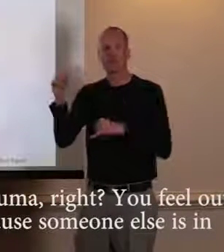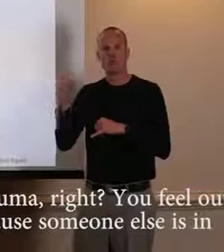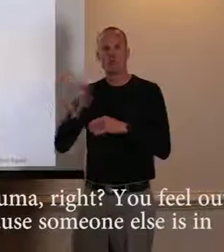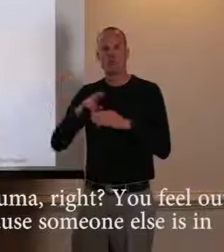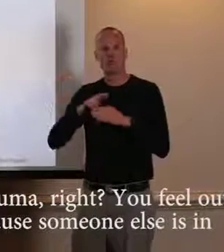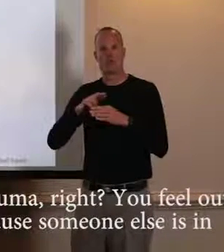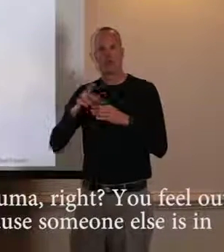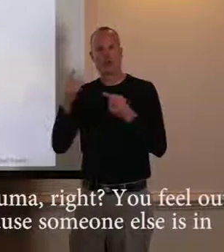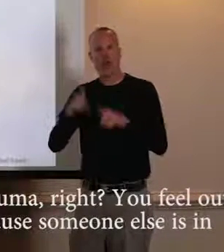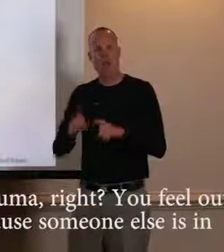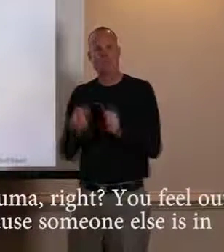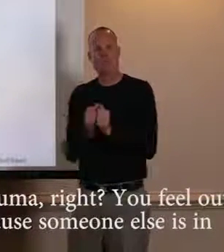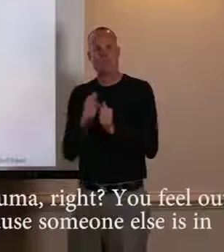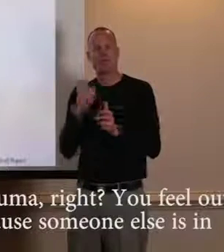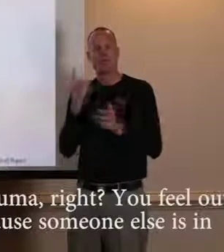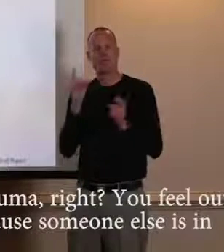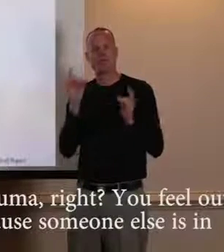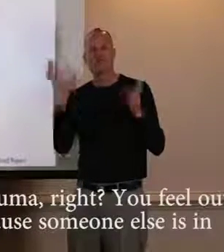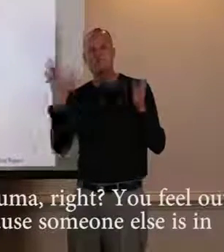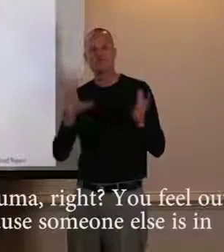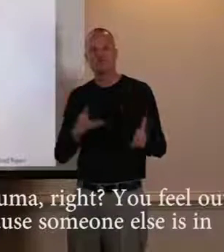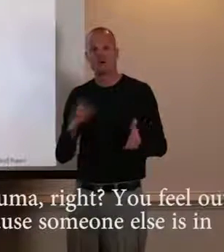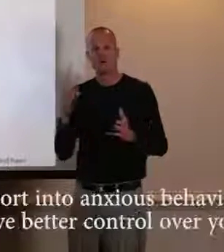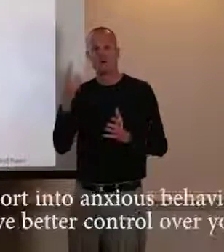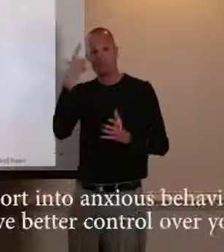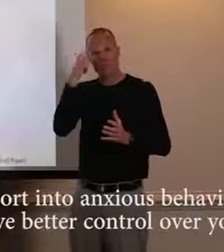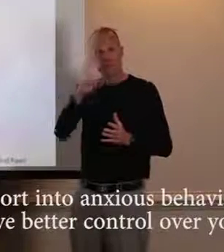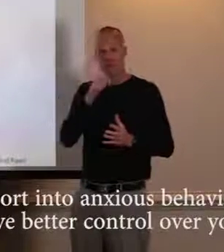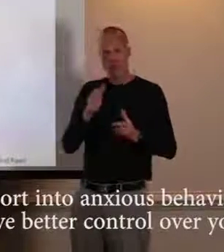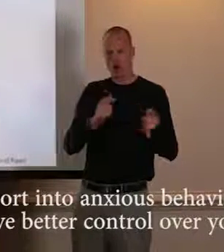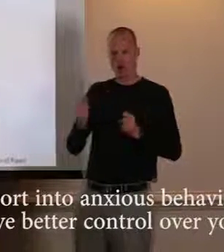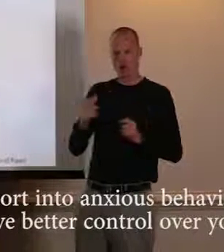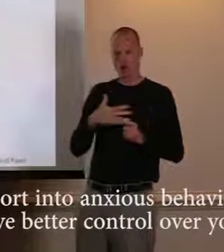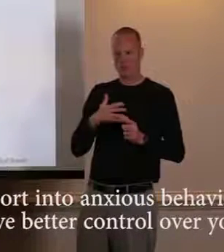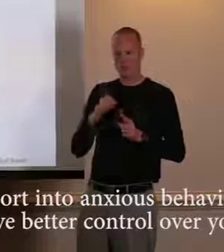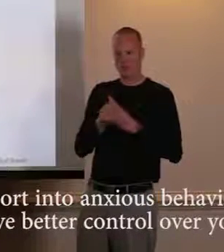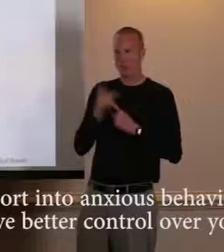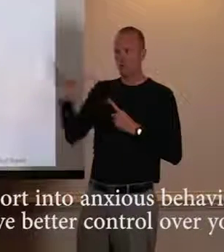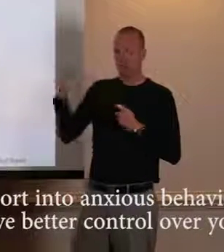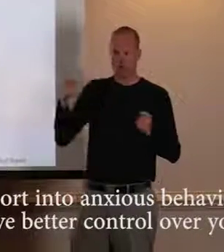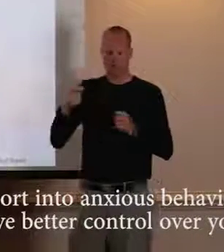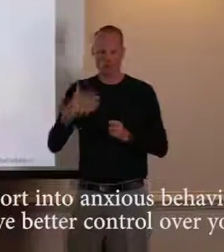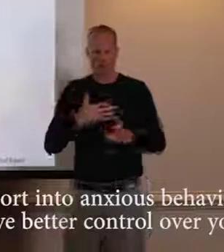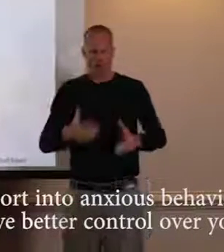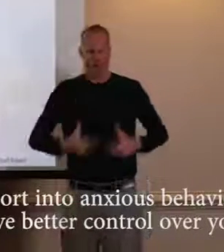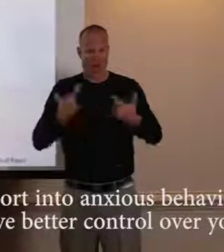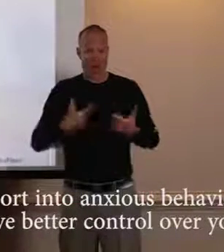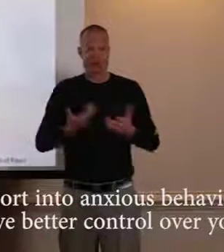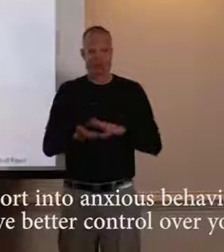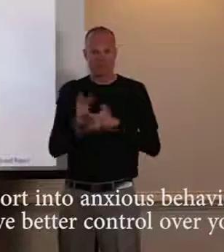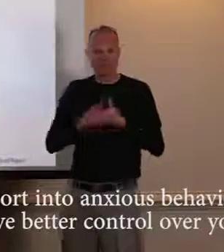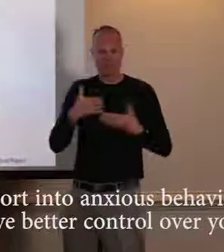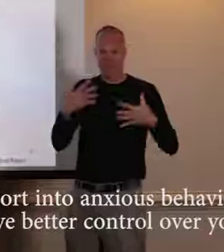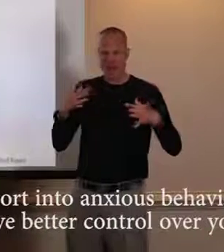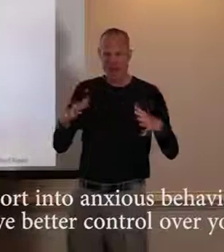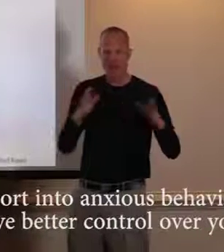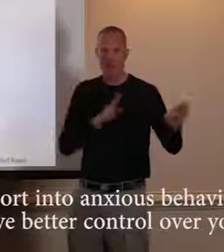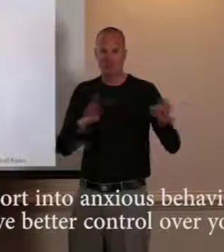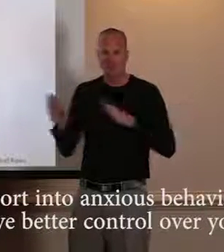feel out of control of your situation because someone else is in control of your life. So you resort into anxious behaviors that help you feel like you